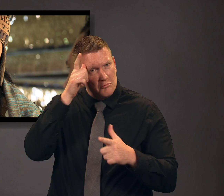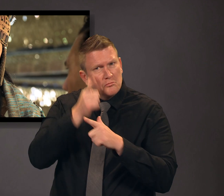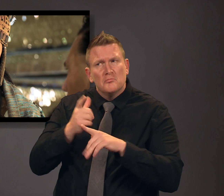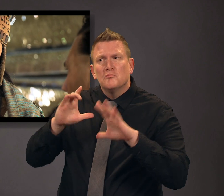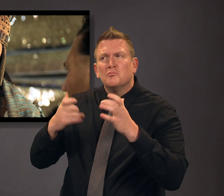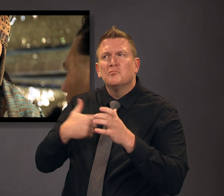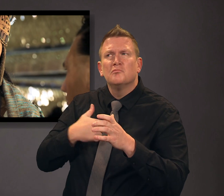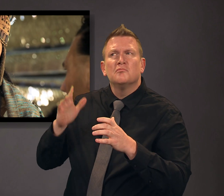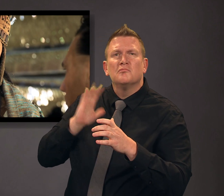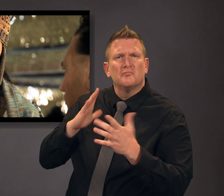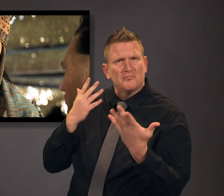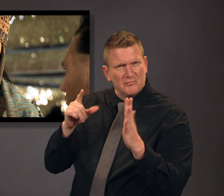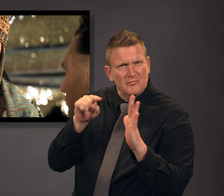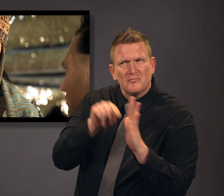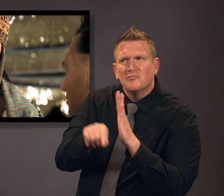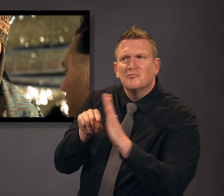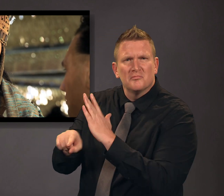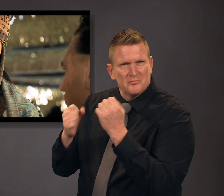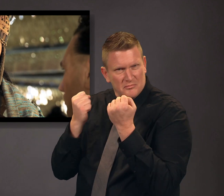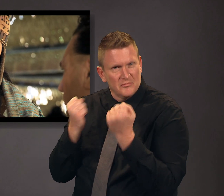Slain many of these men's brethren.